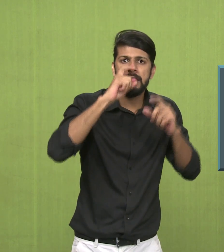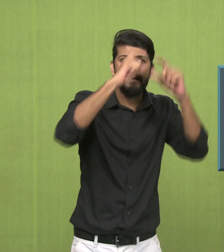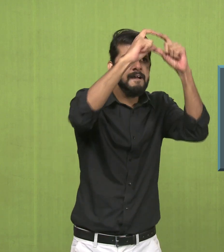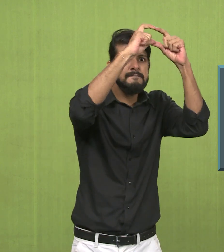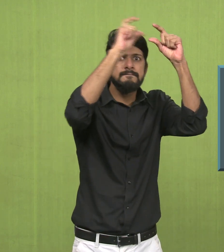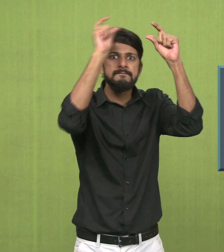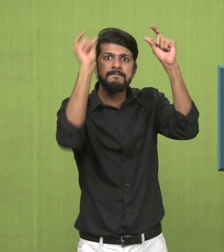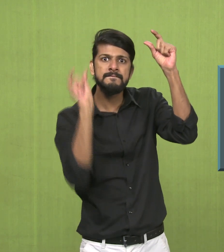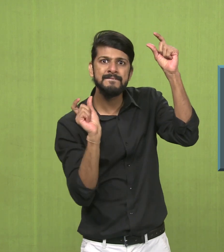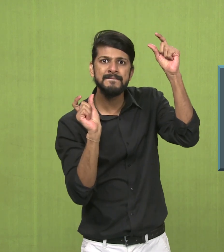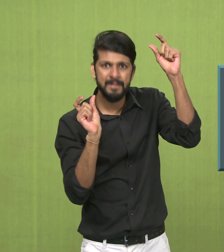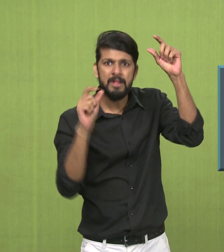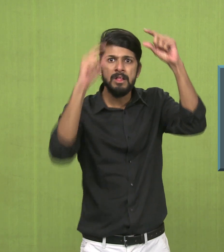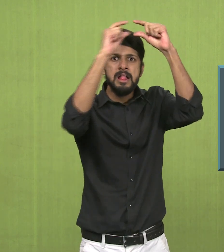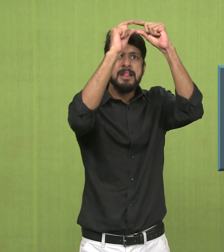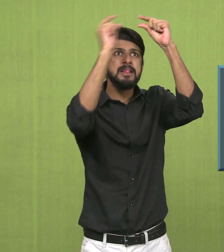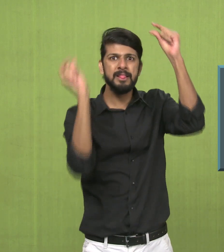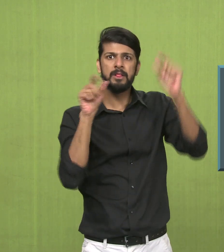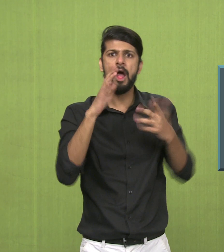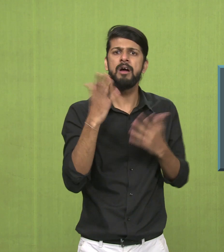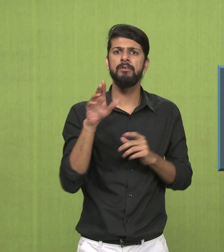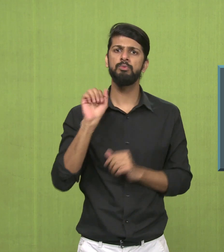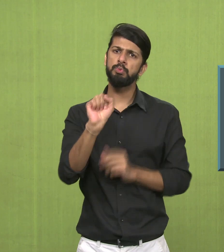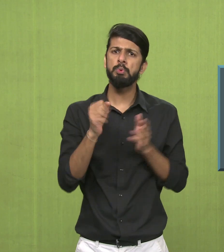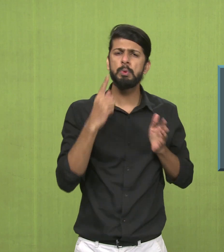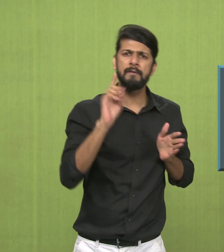bold and broad brush strokes.